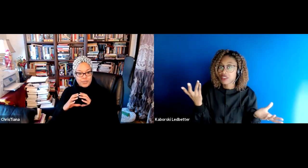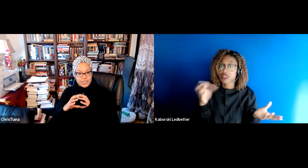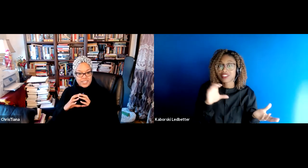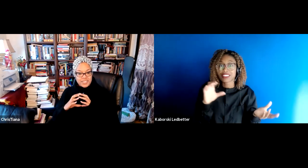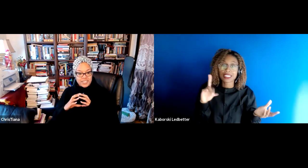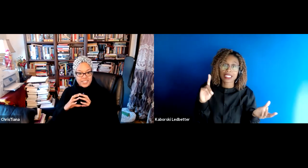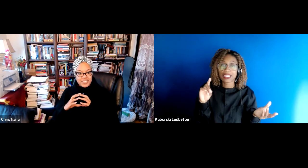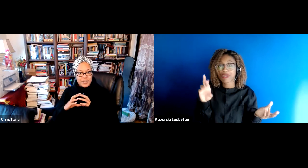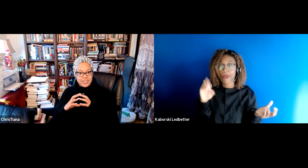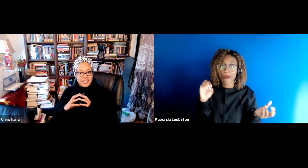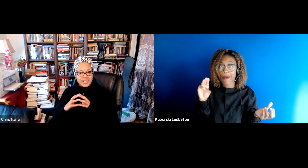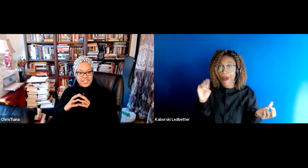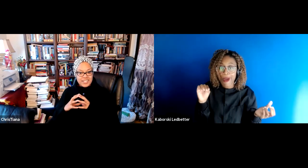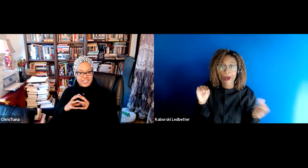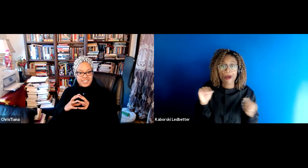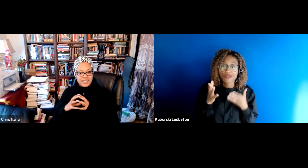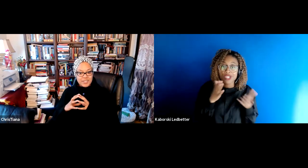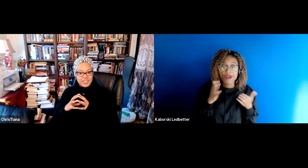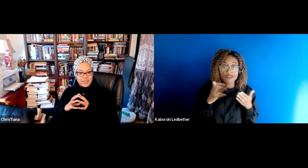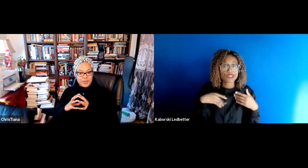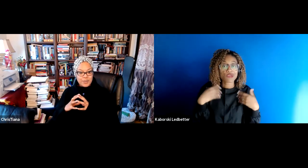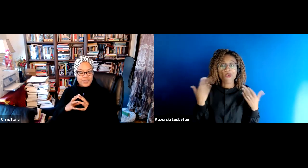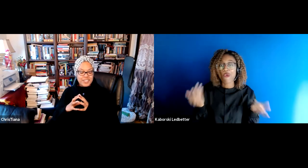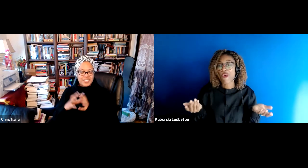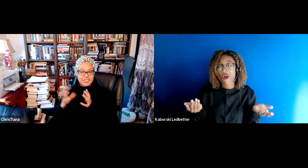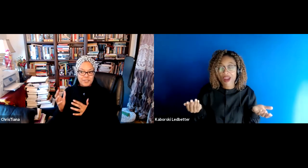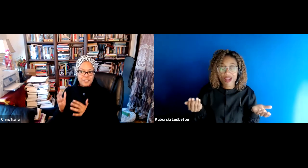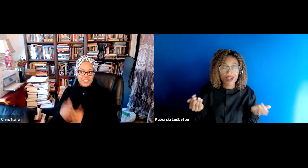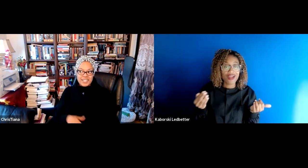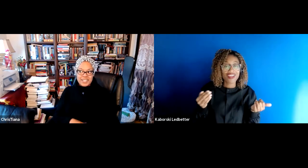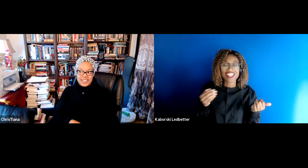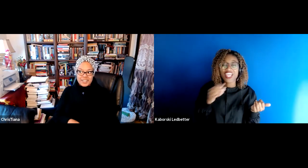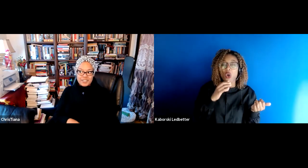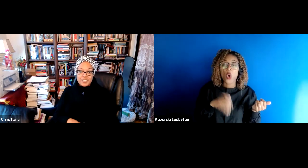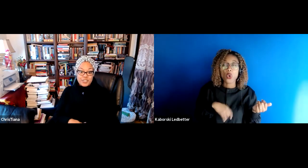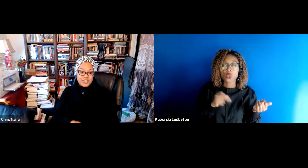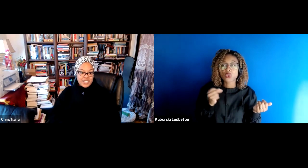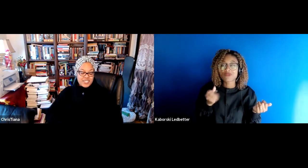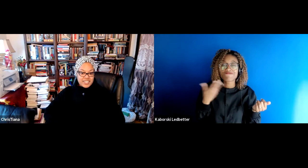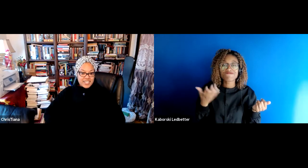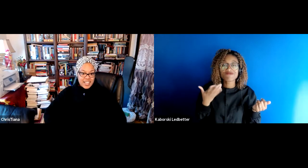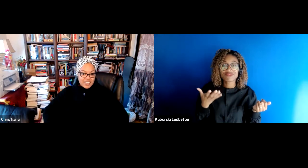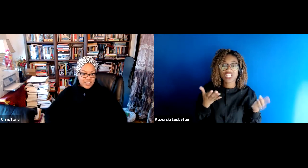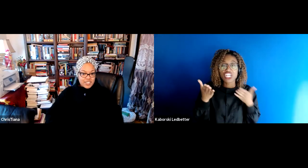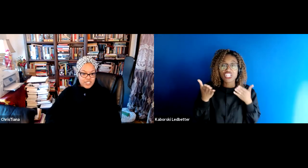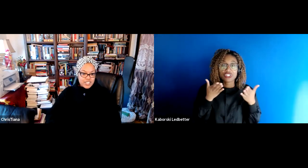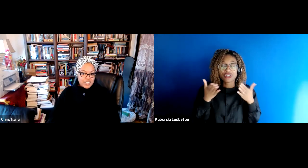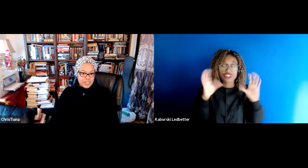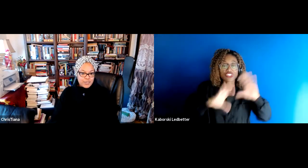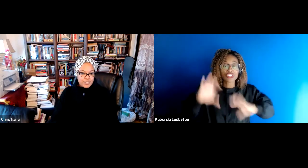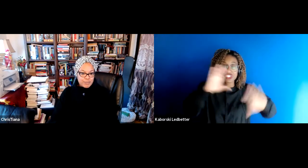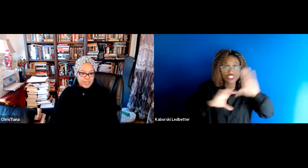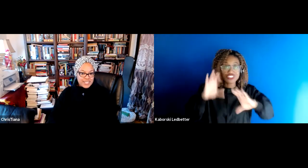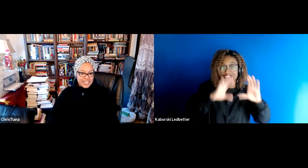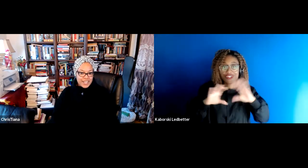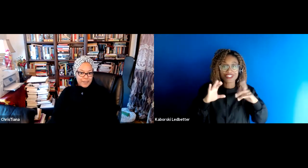CD-ROM services or old sort of search engines like Ask Jeeves